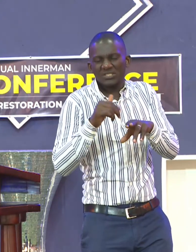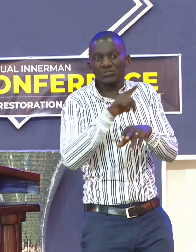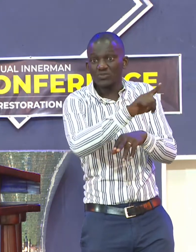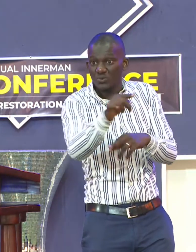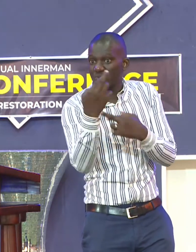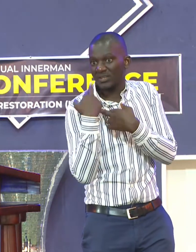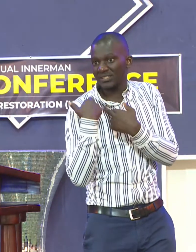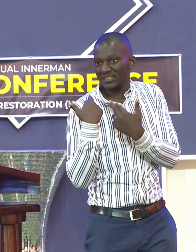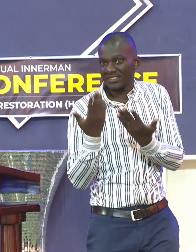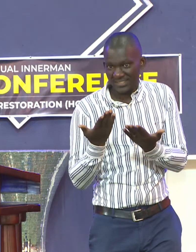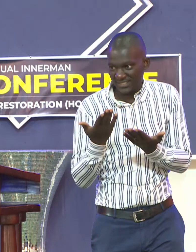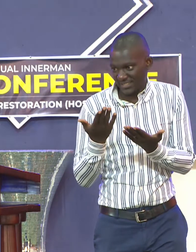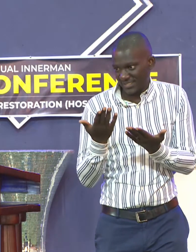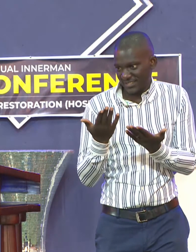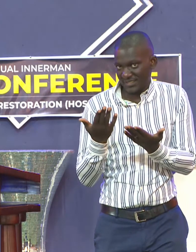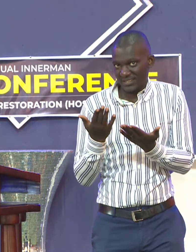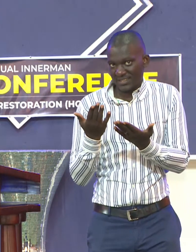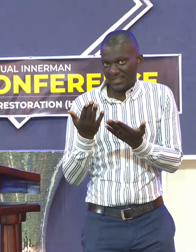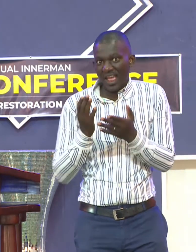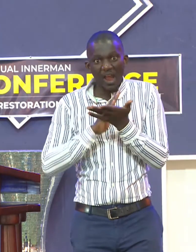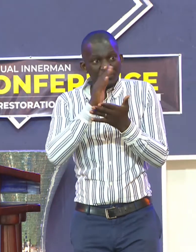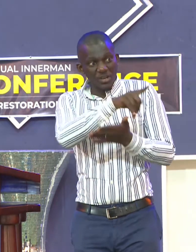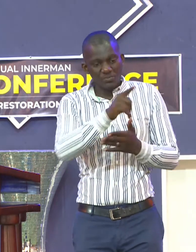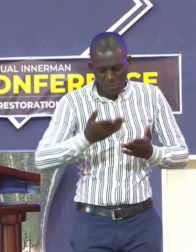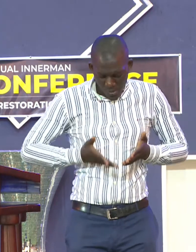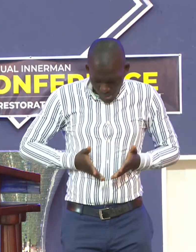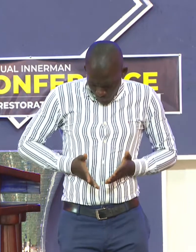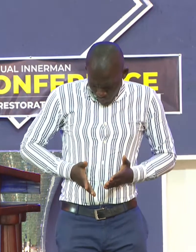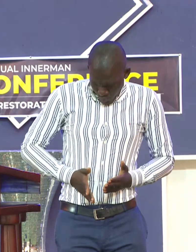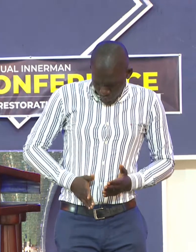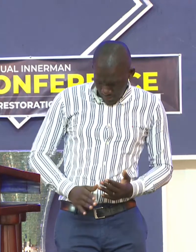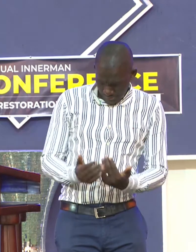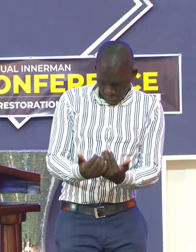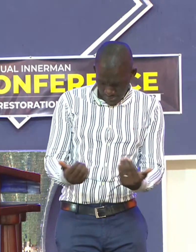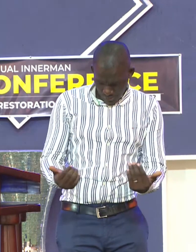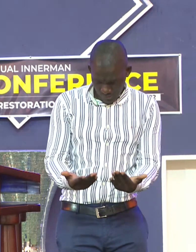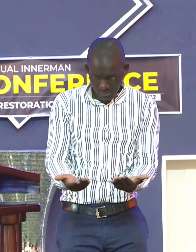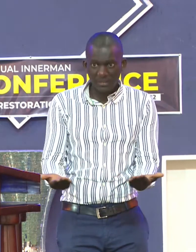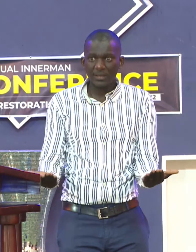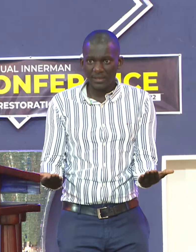to be accountable for some people. When he begets children,